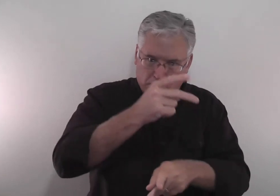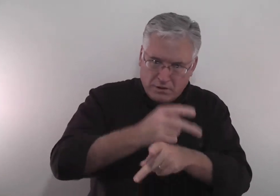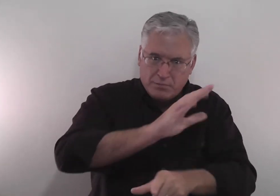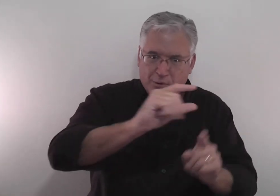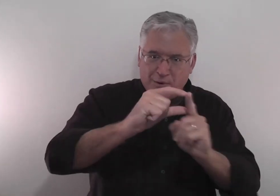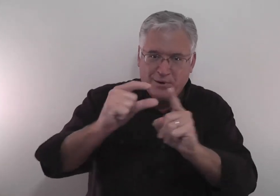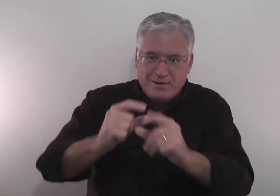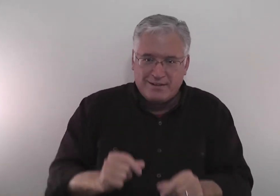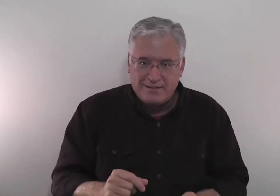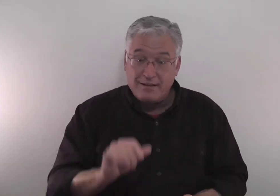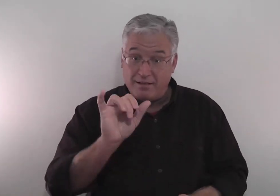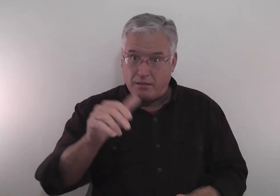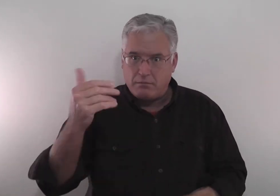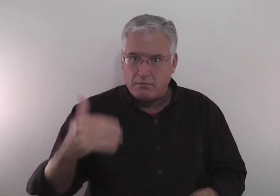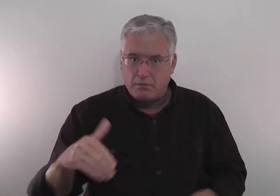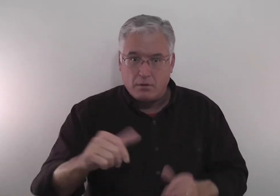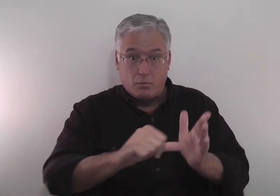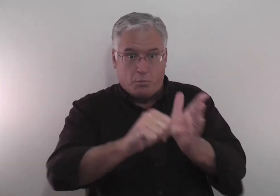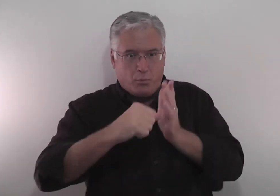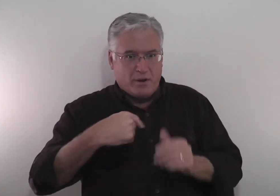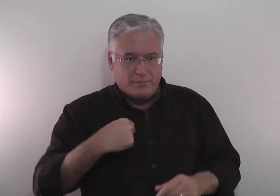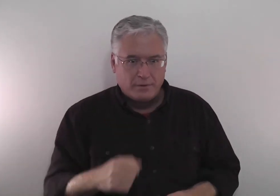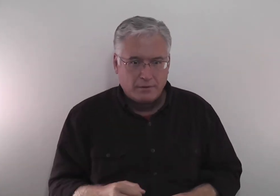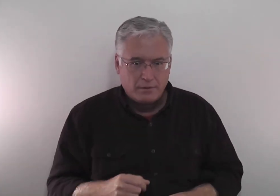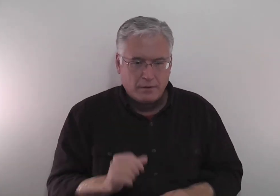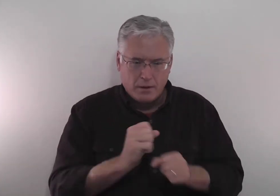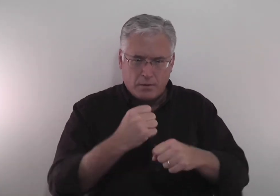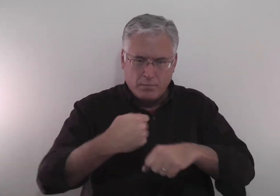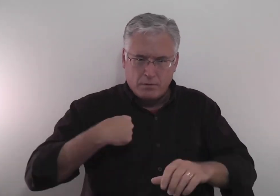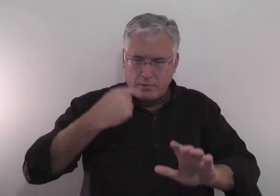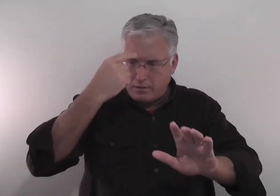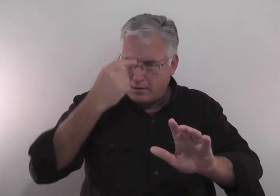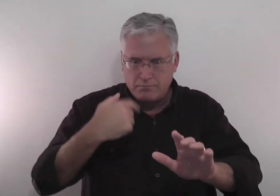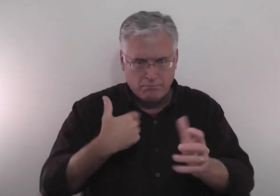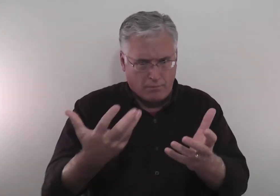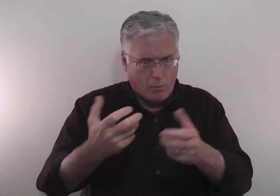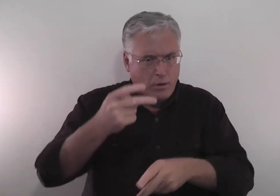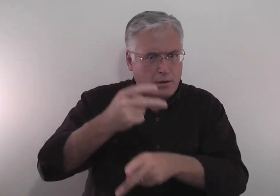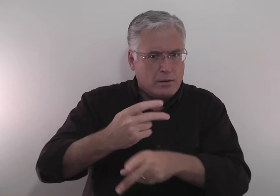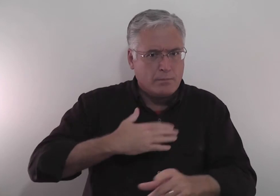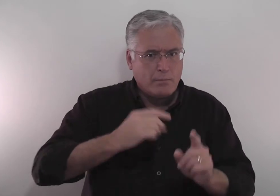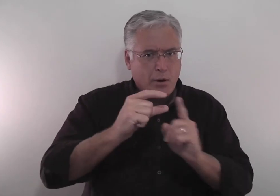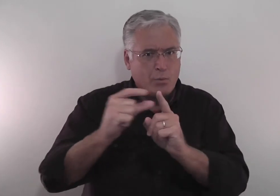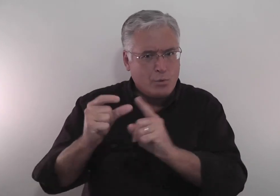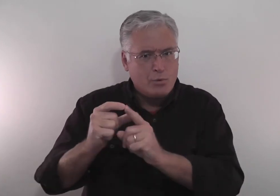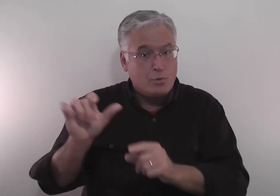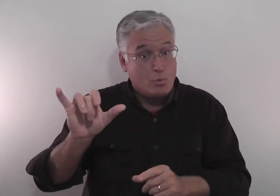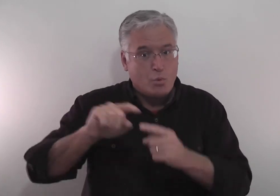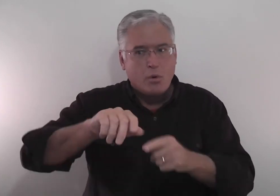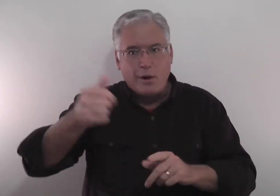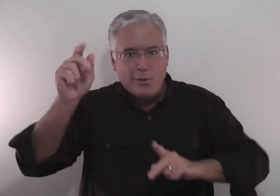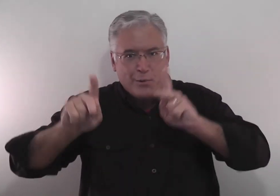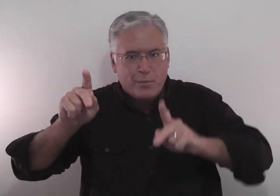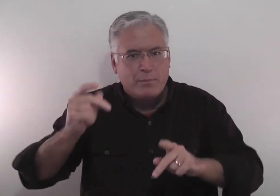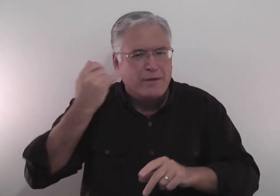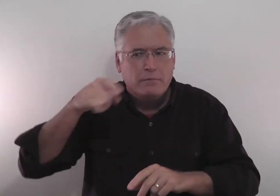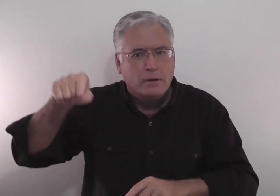do that. And it's important for us to keep our word. It made me think that I want to keep my word better also